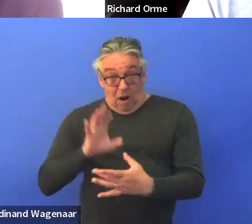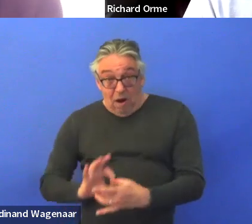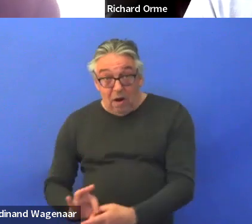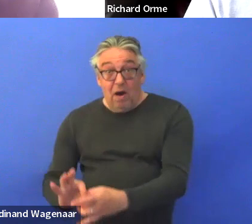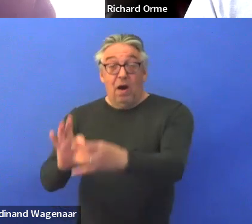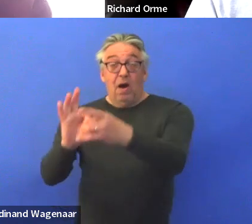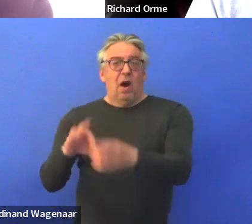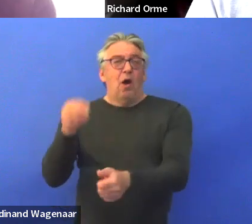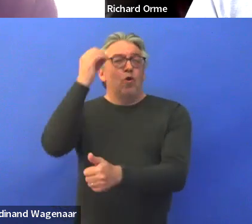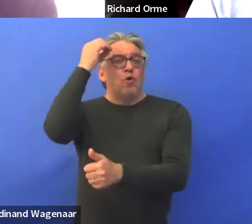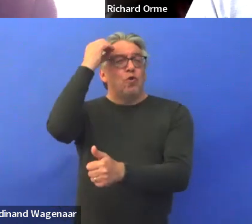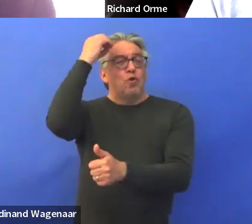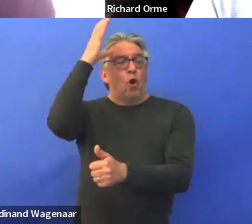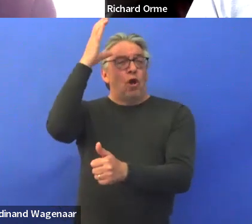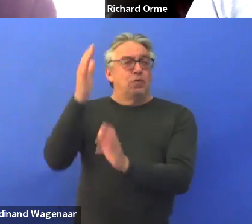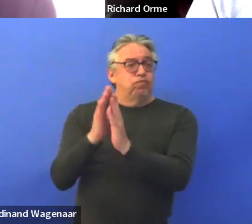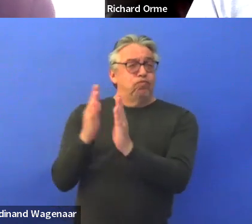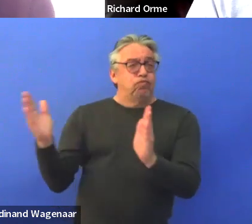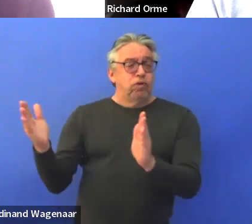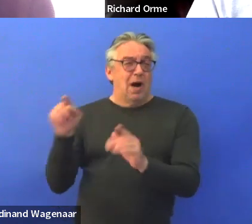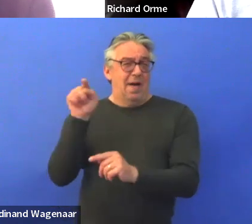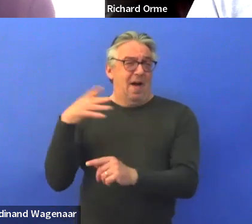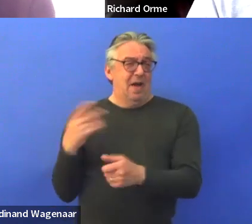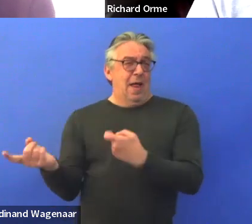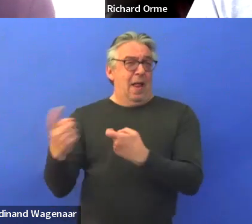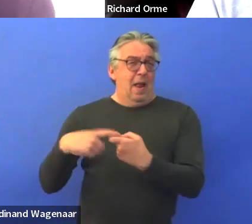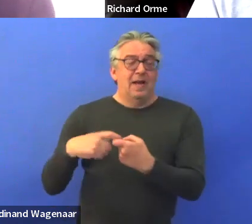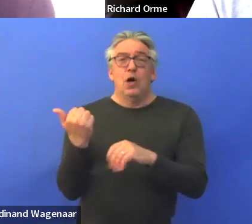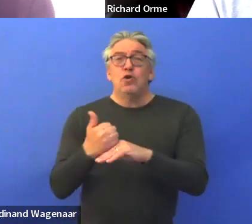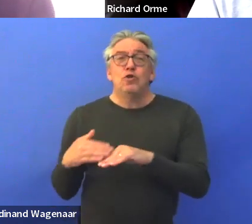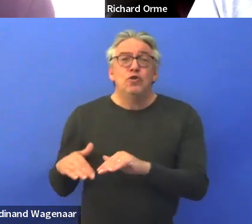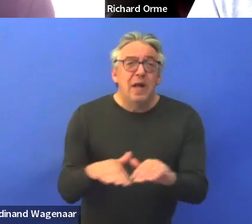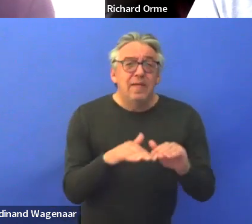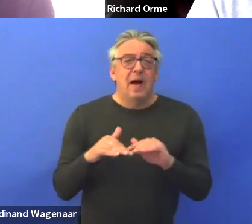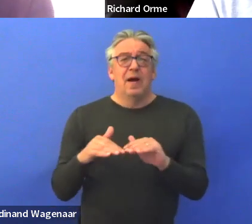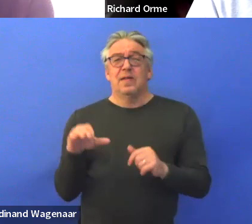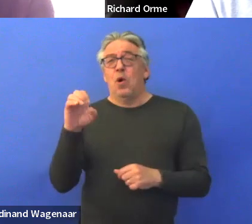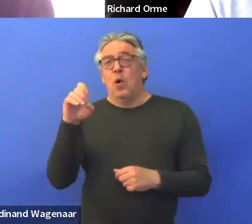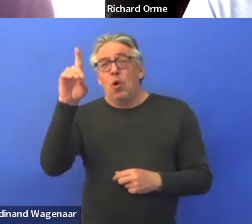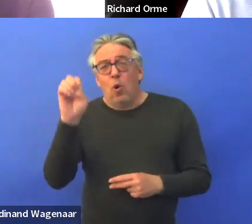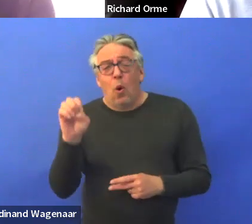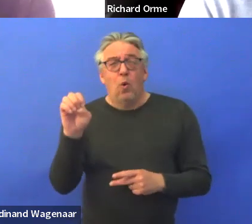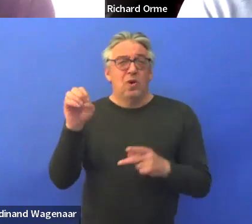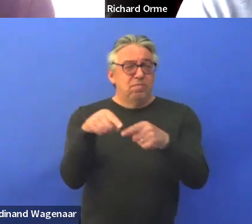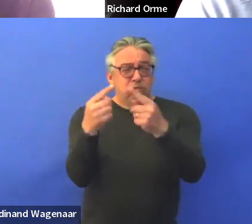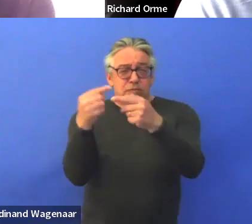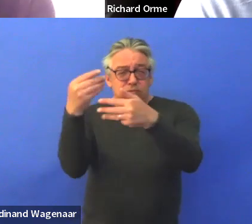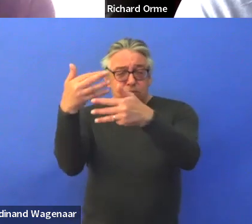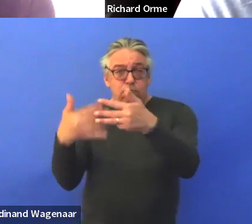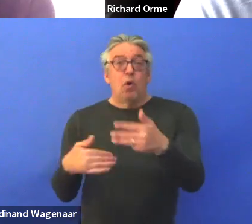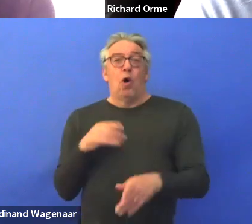issues. There are links to the standards and links to code snippets and those sorts of things as well.